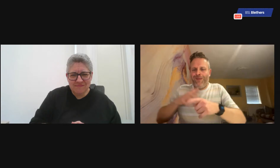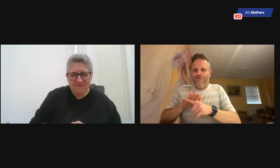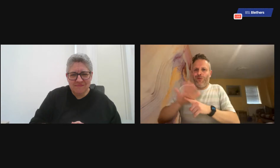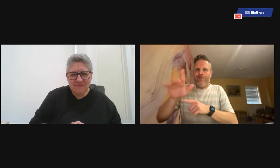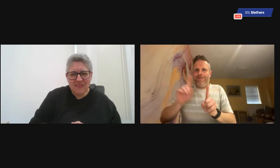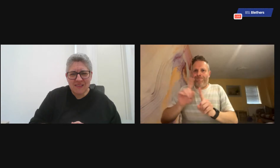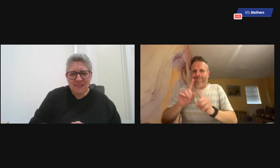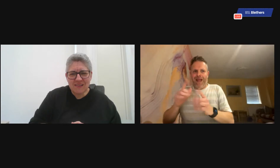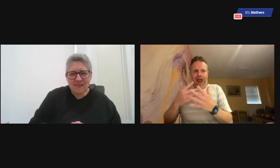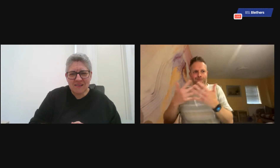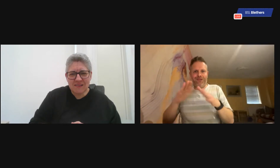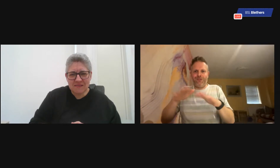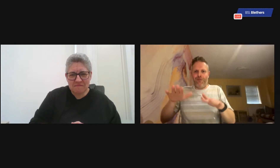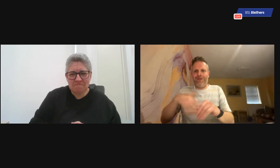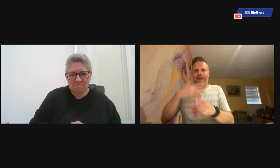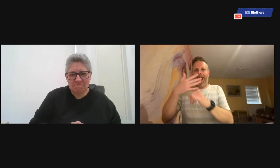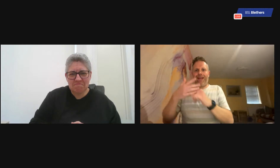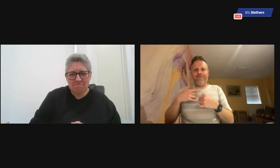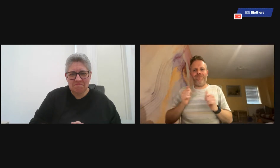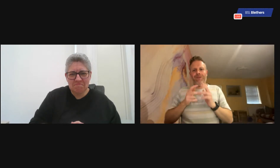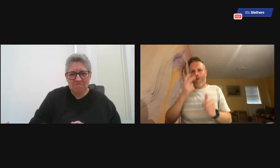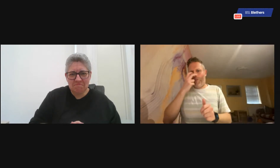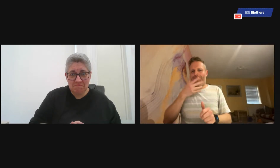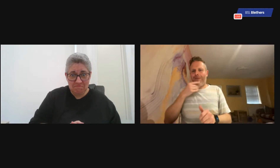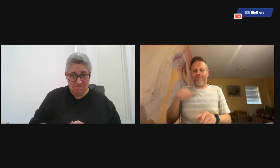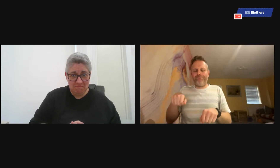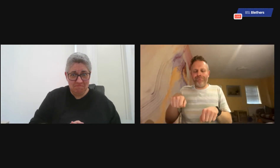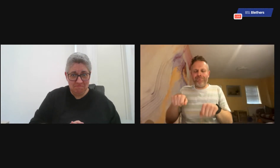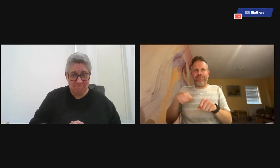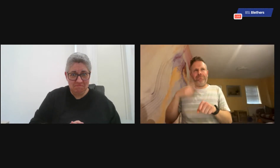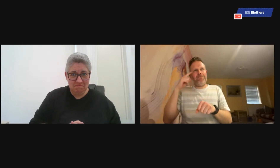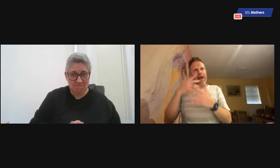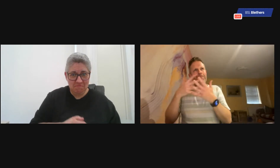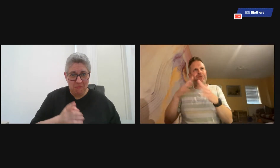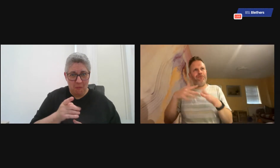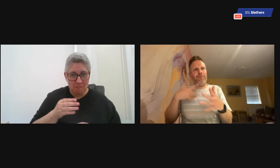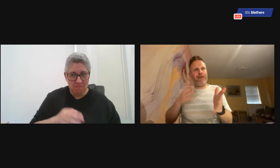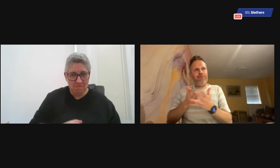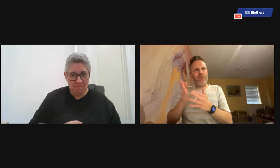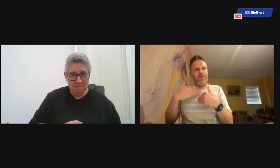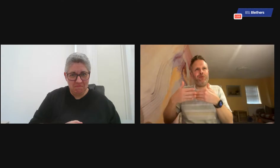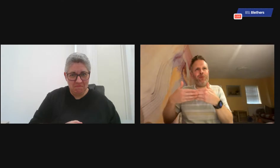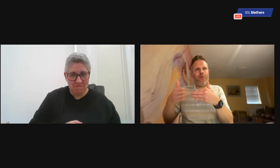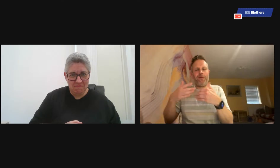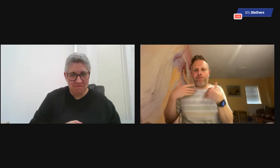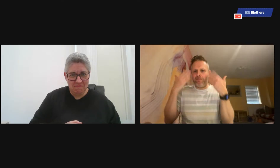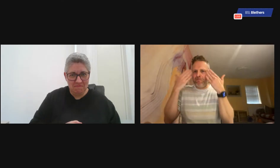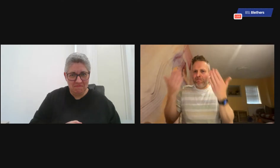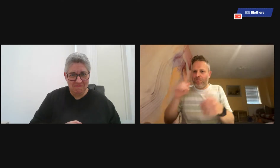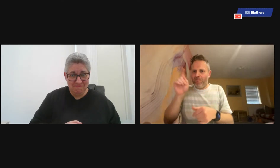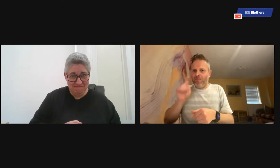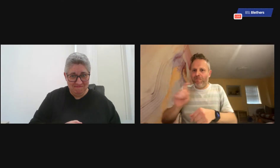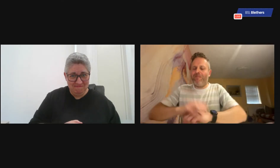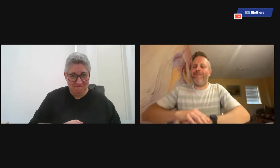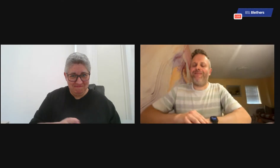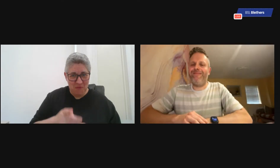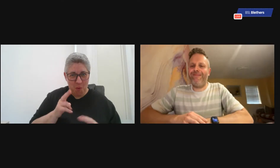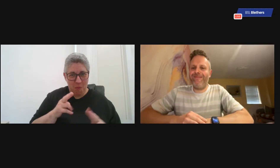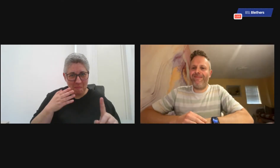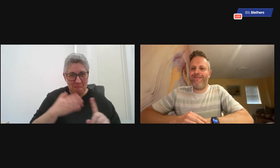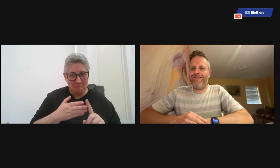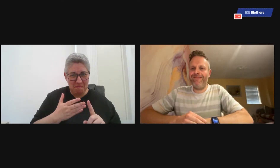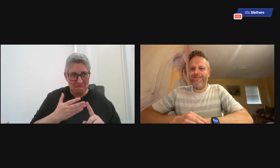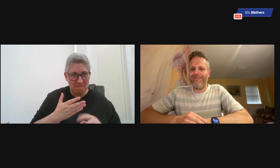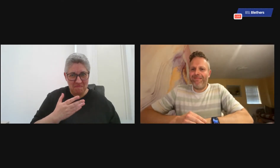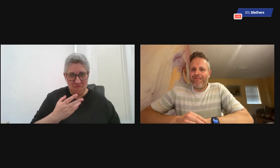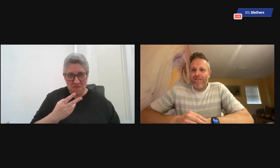it's going to be so rewarding for you when you look back over what you've done with your life. Yeah, I'm so excited for the future for me. I want to look